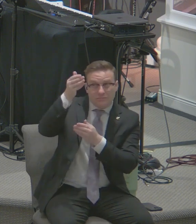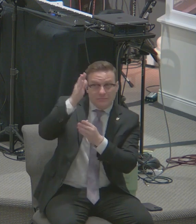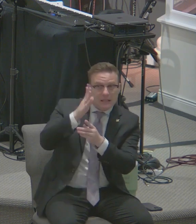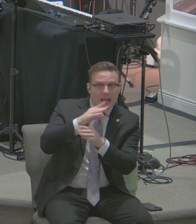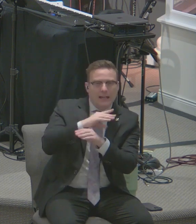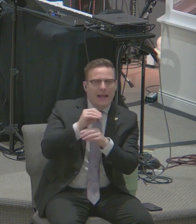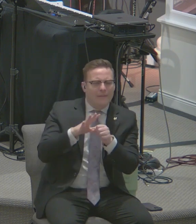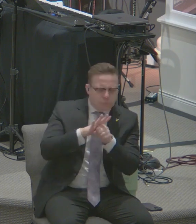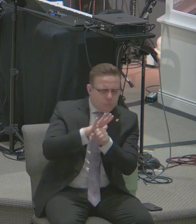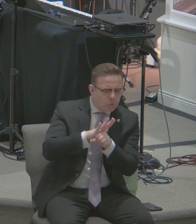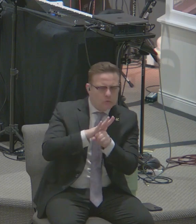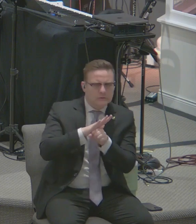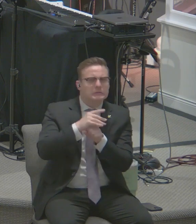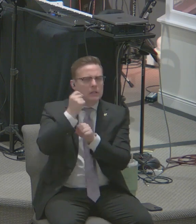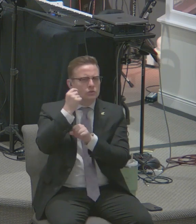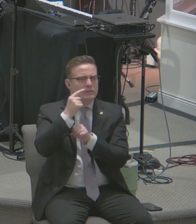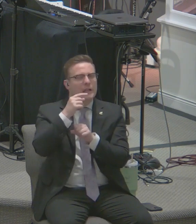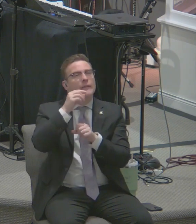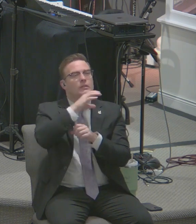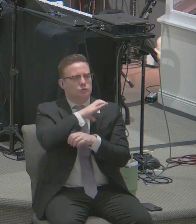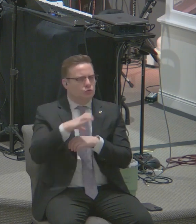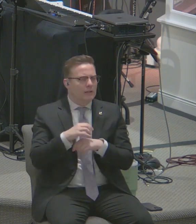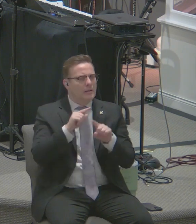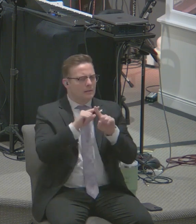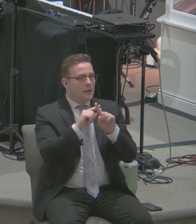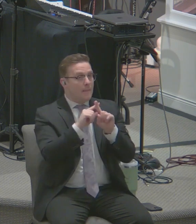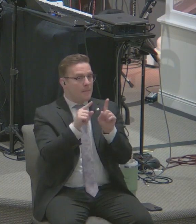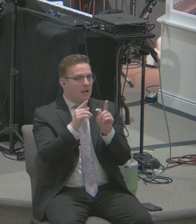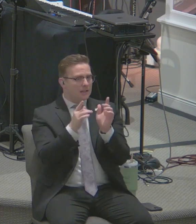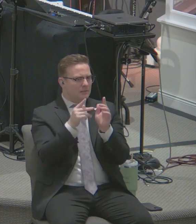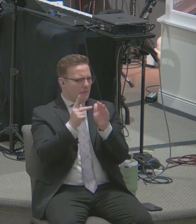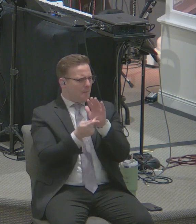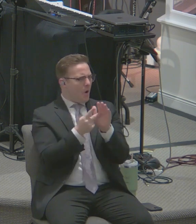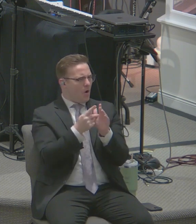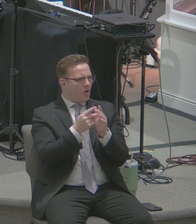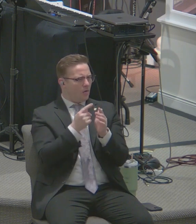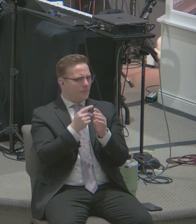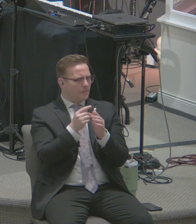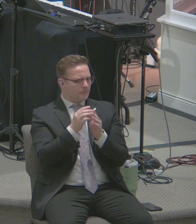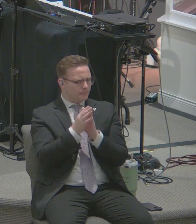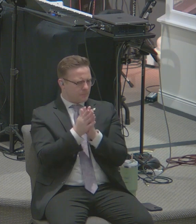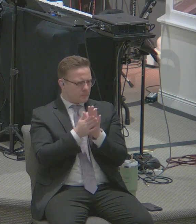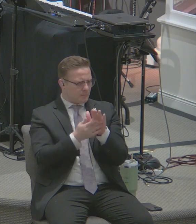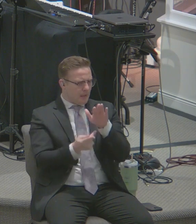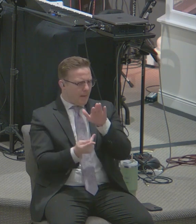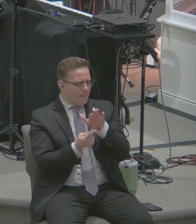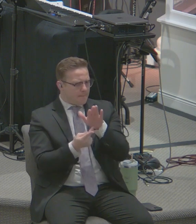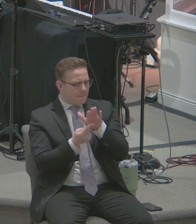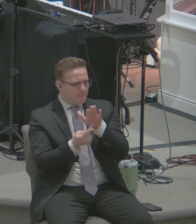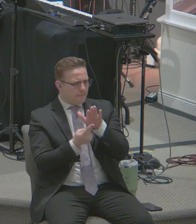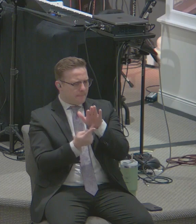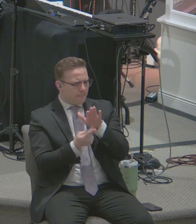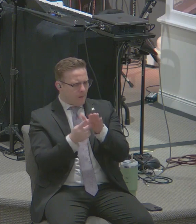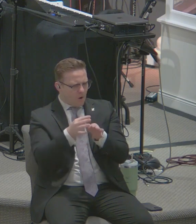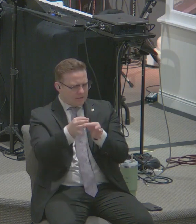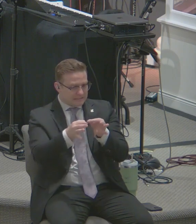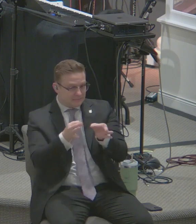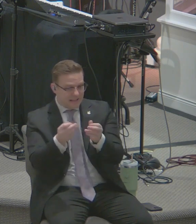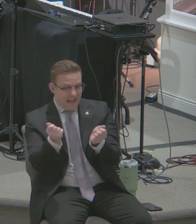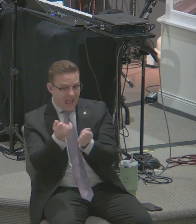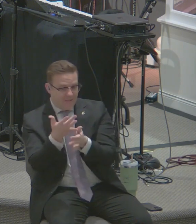of Christ. You may not be connecting the dots, but he's literally fulfilling what Jeremiah prophesied.